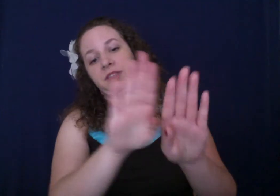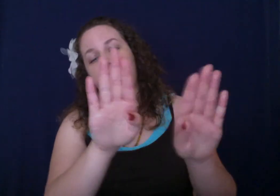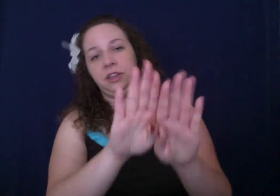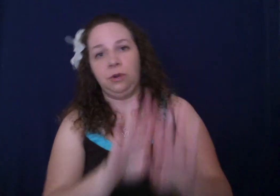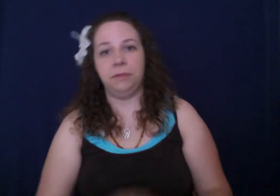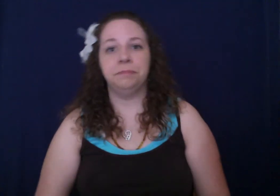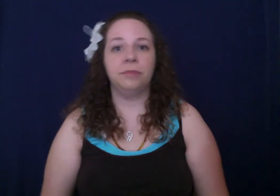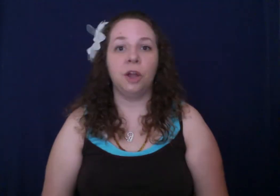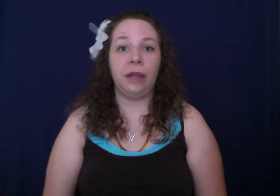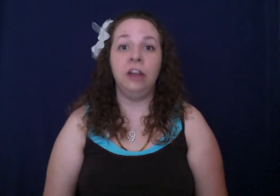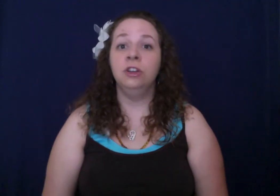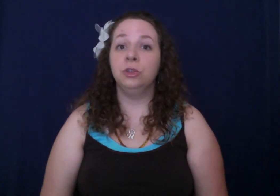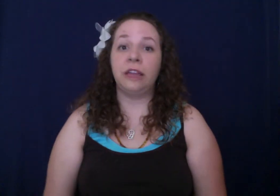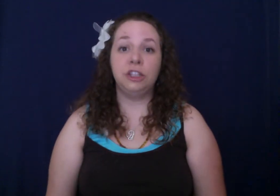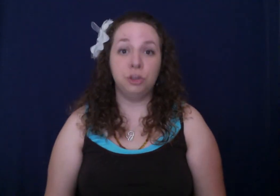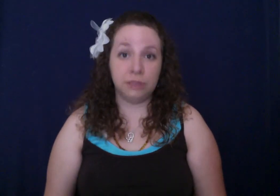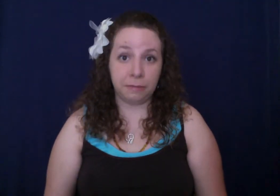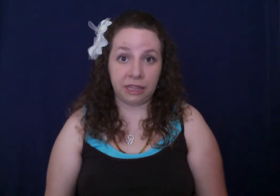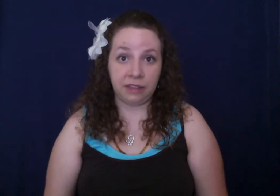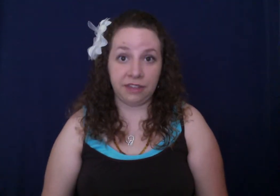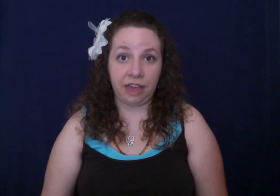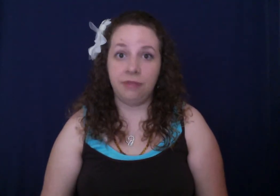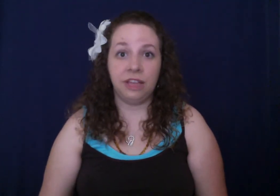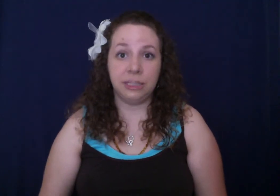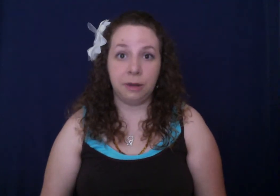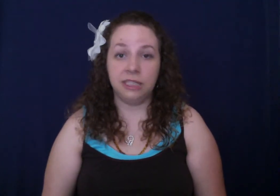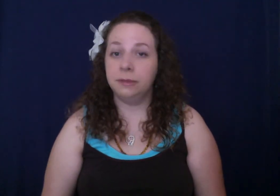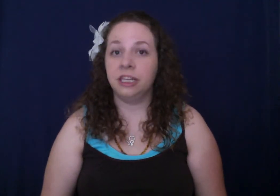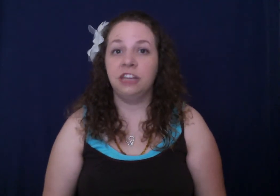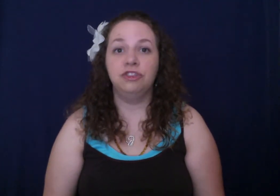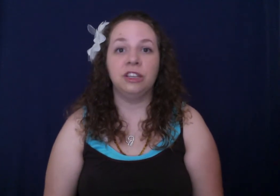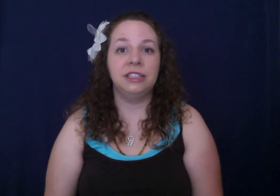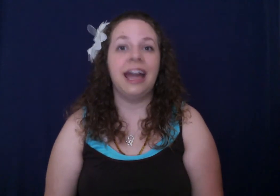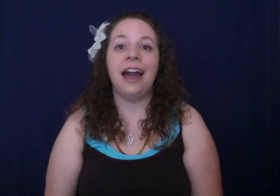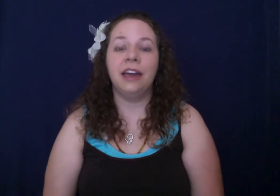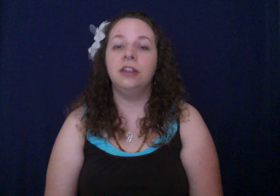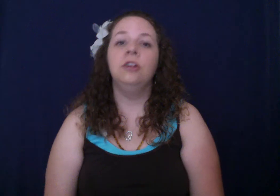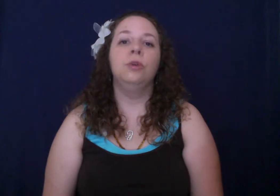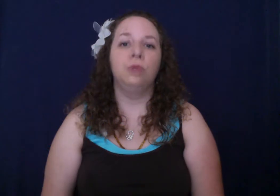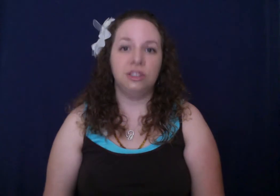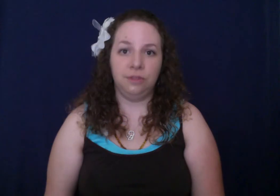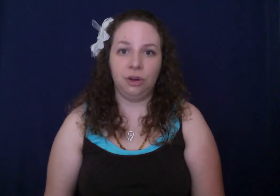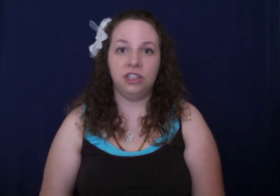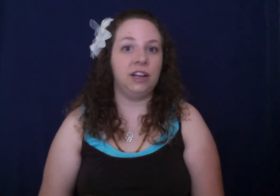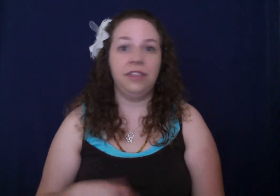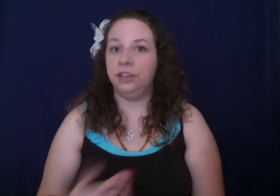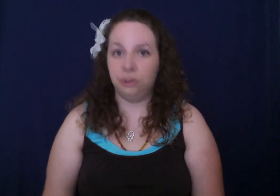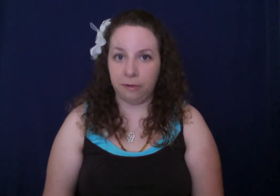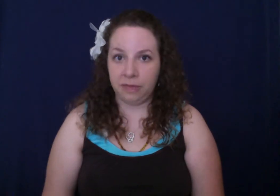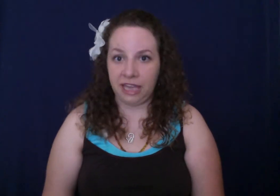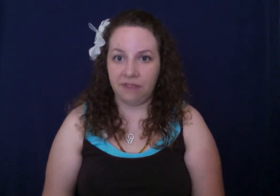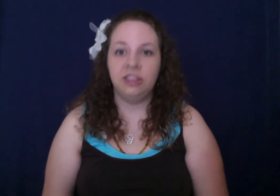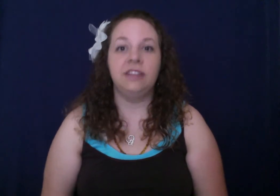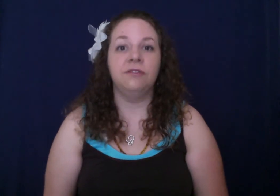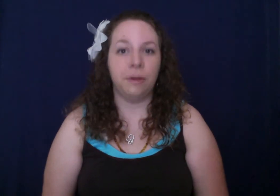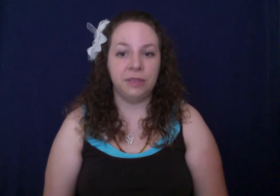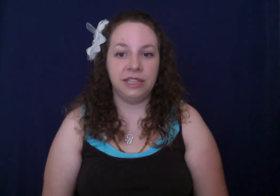second door. Okay, so I could do something like that. That's a possibility, just to add which floor it's on and then to repeat everything from the same